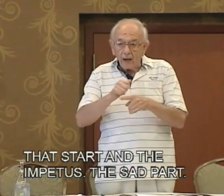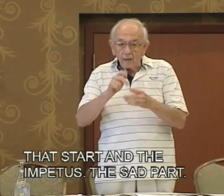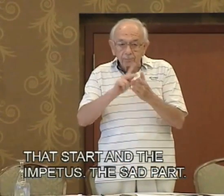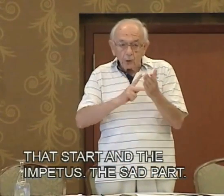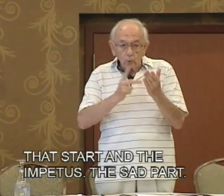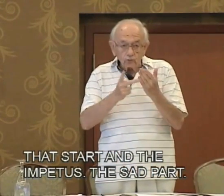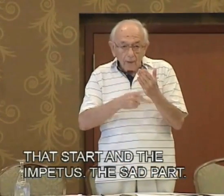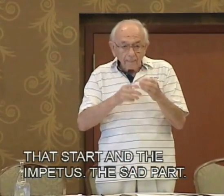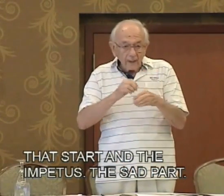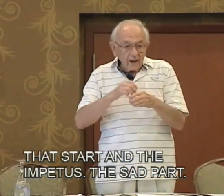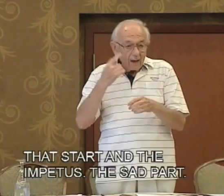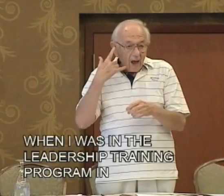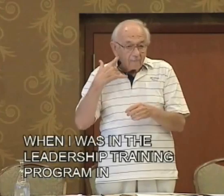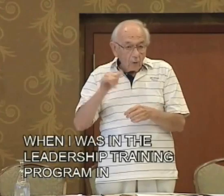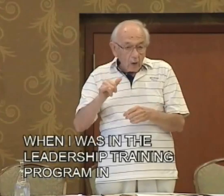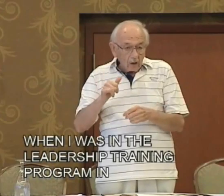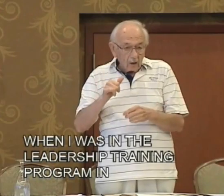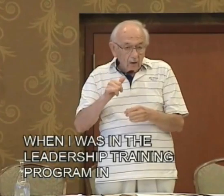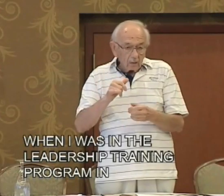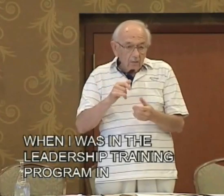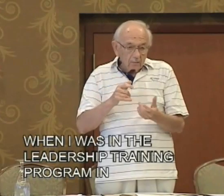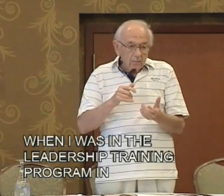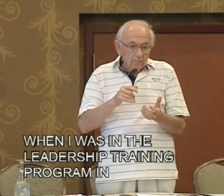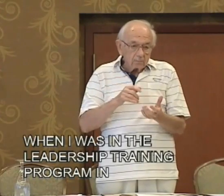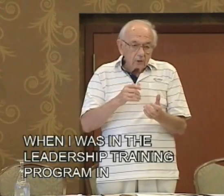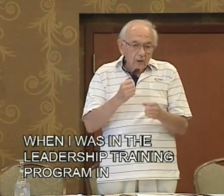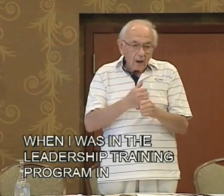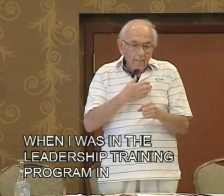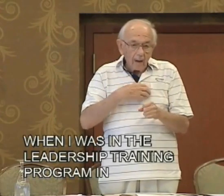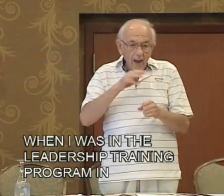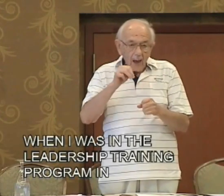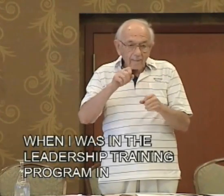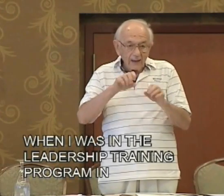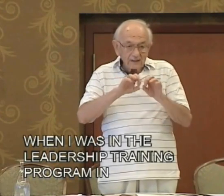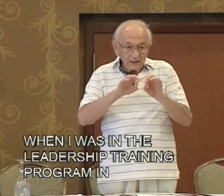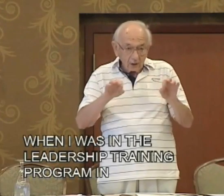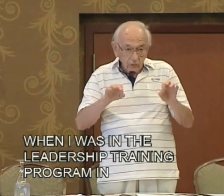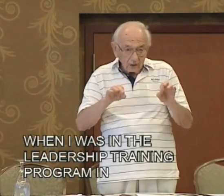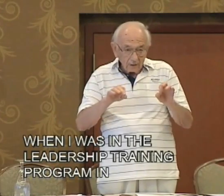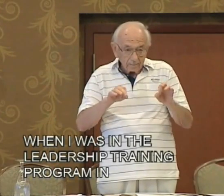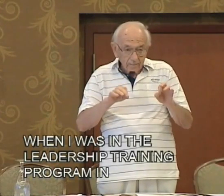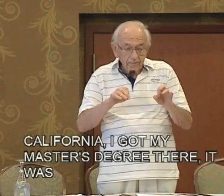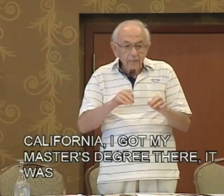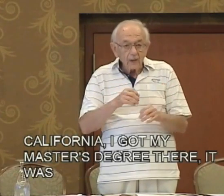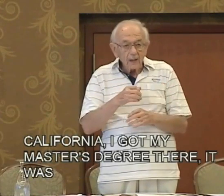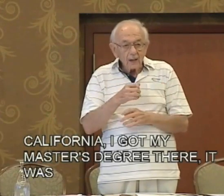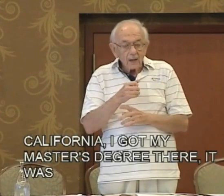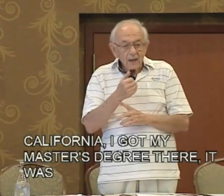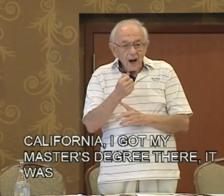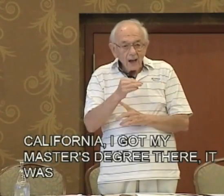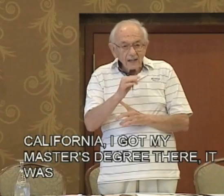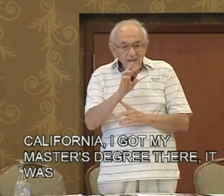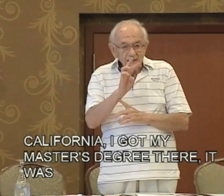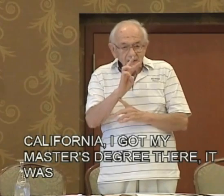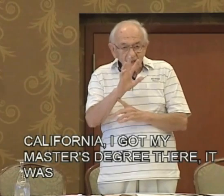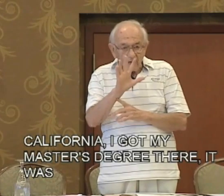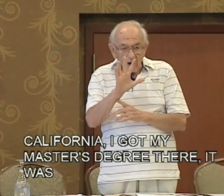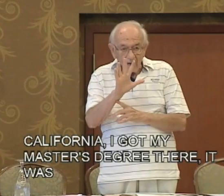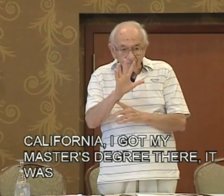when I was in the leadership training program in California I got my master's degree there it was in